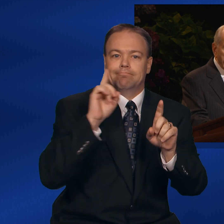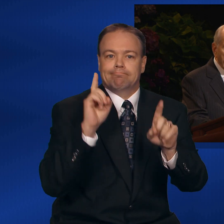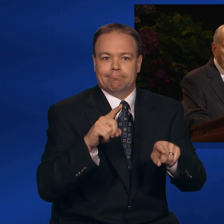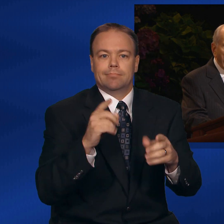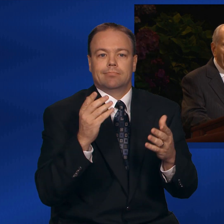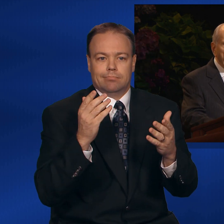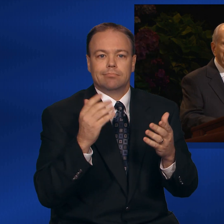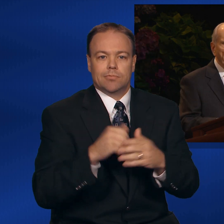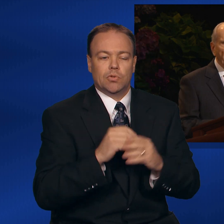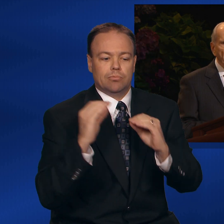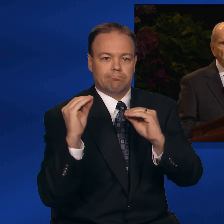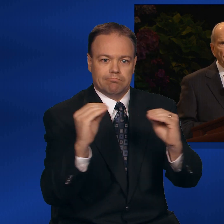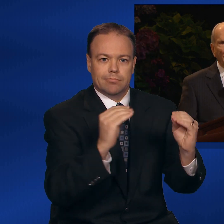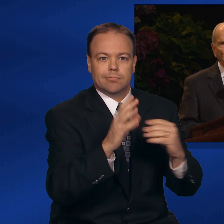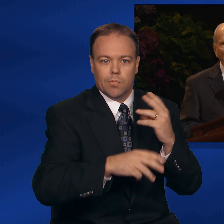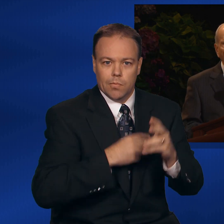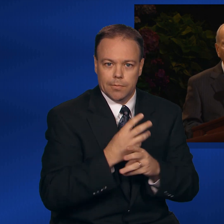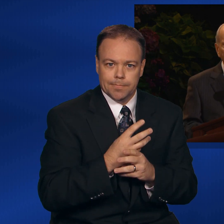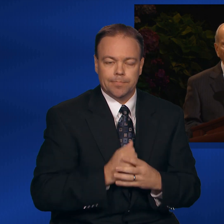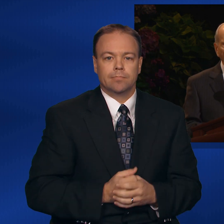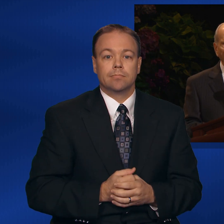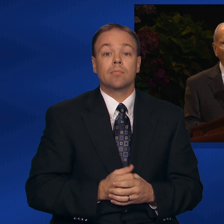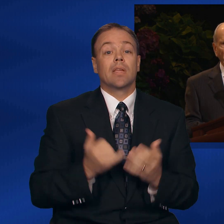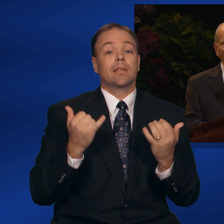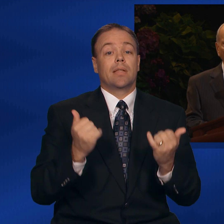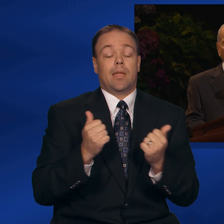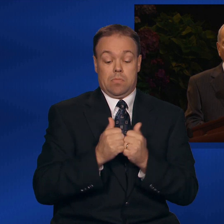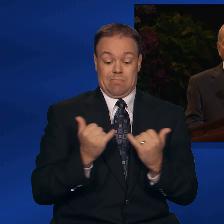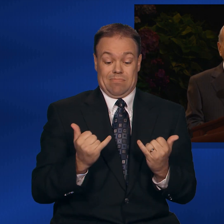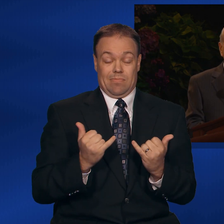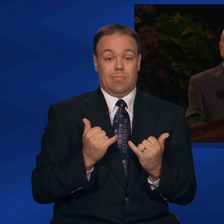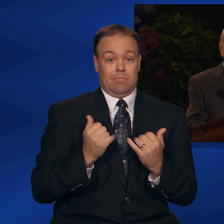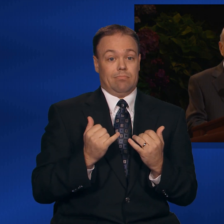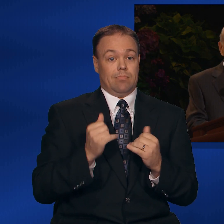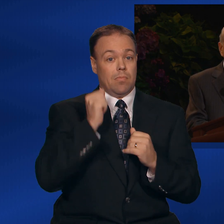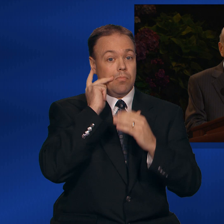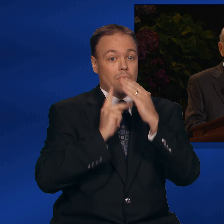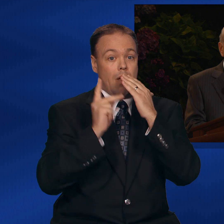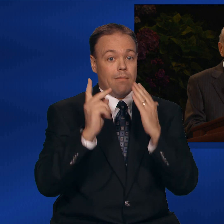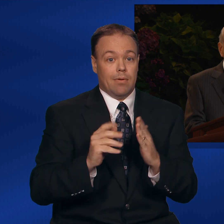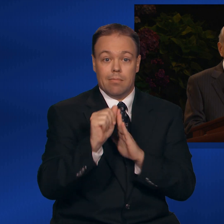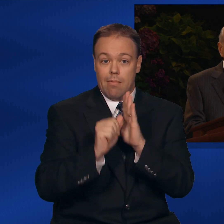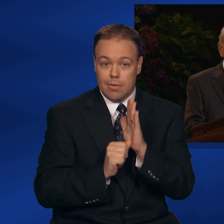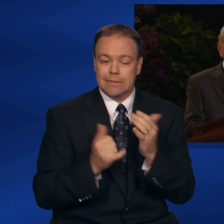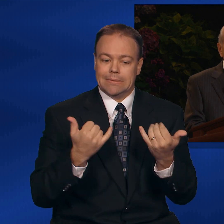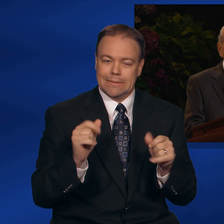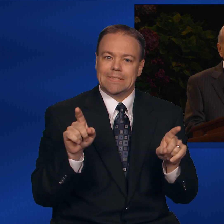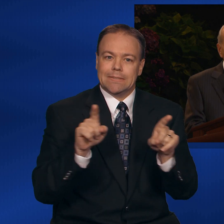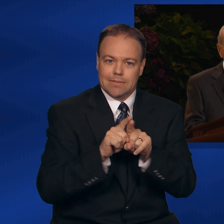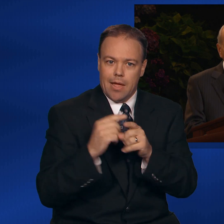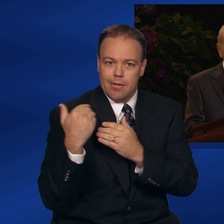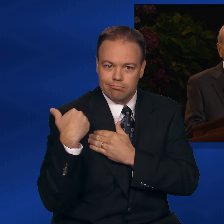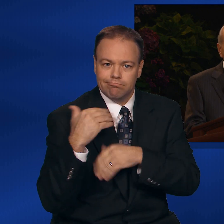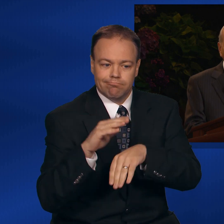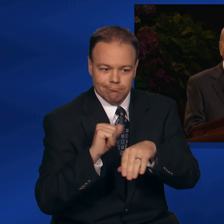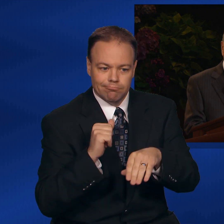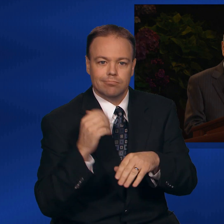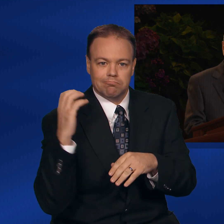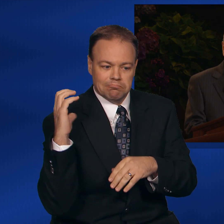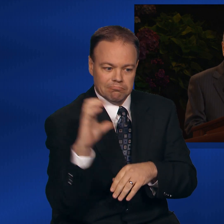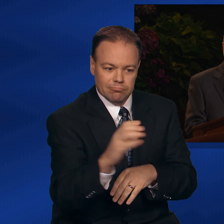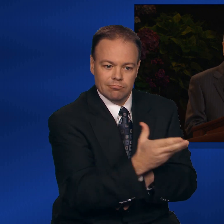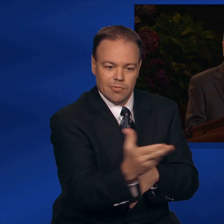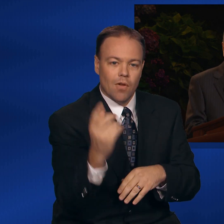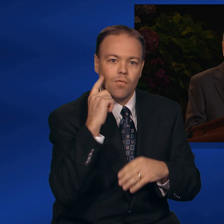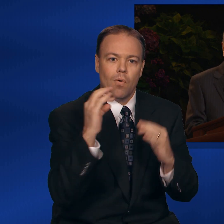Today, under the direction of modern apostles and prophets, that same charge has been extended to missionaries of the